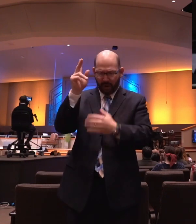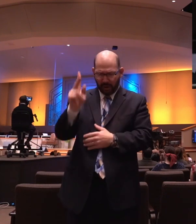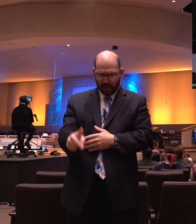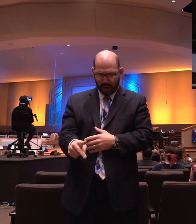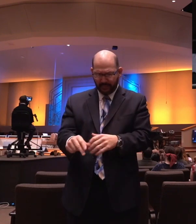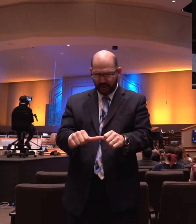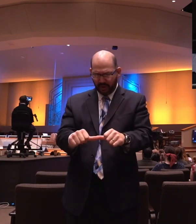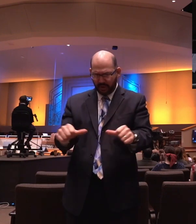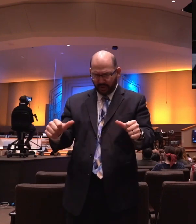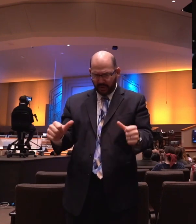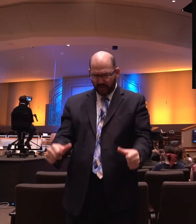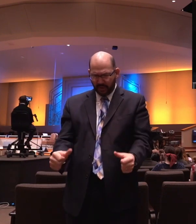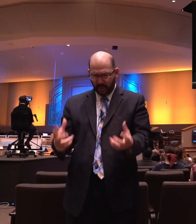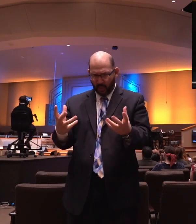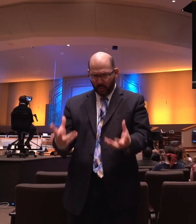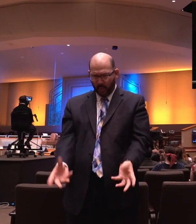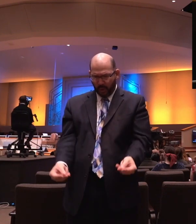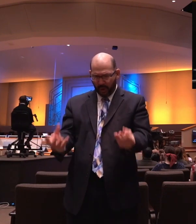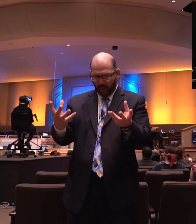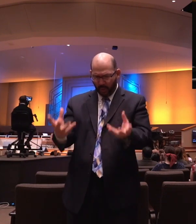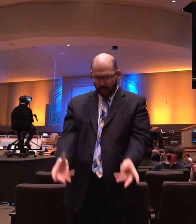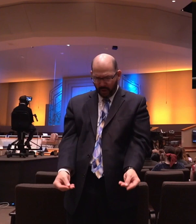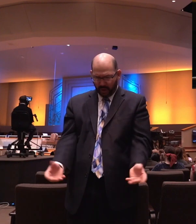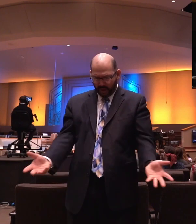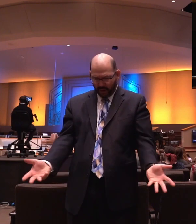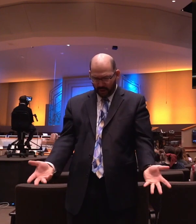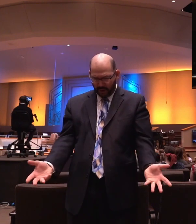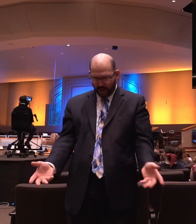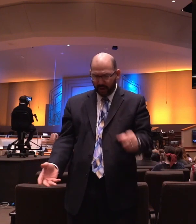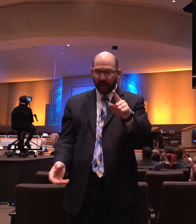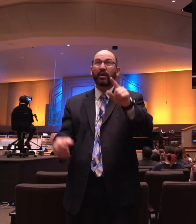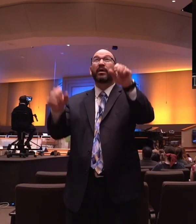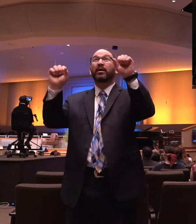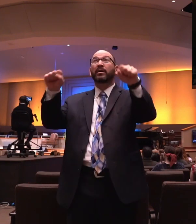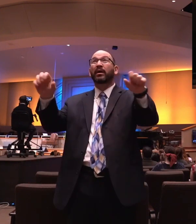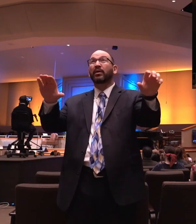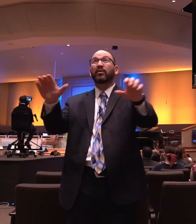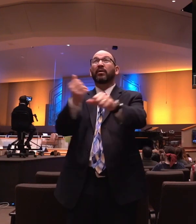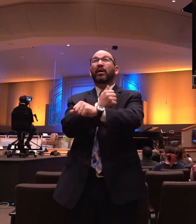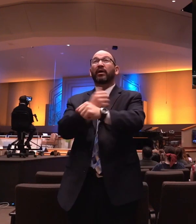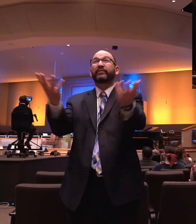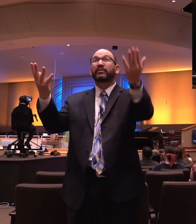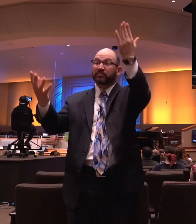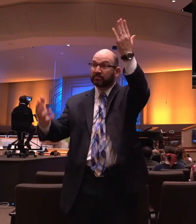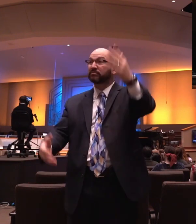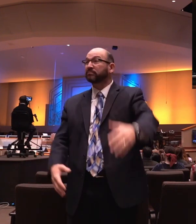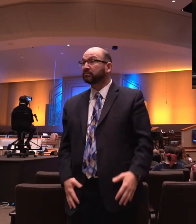a soaking wet sacrifice. God can do anything.